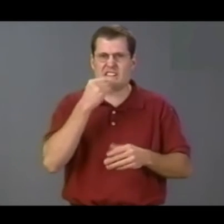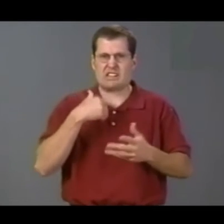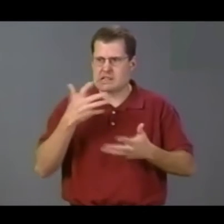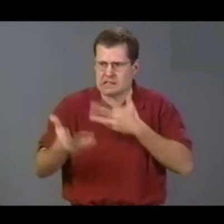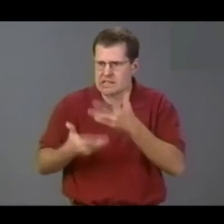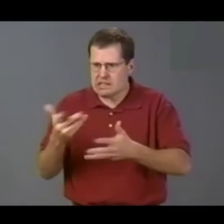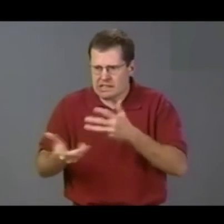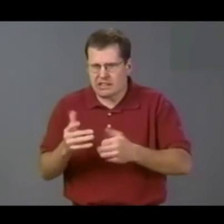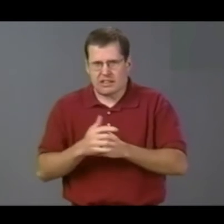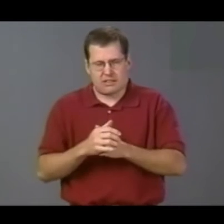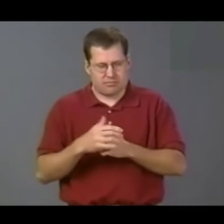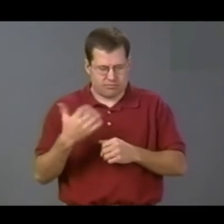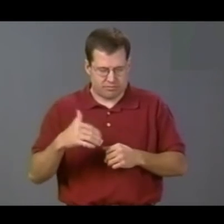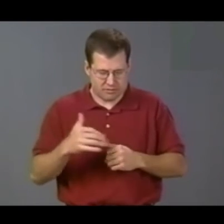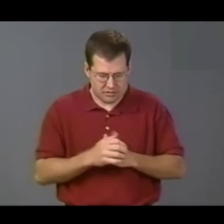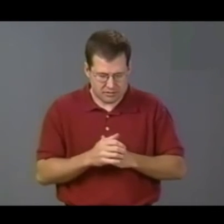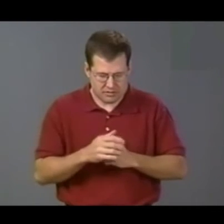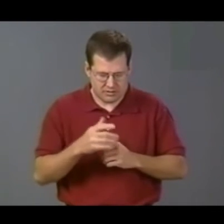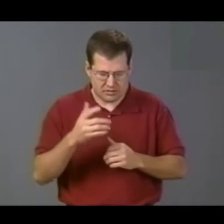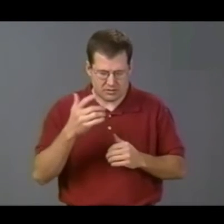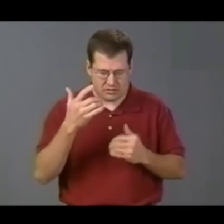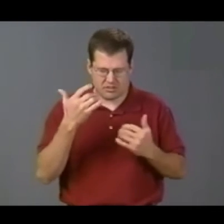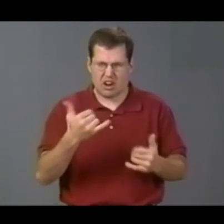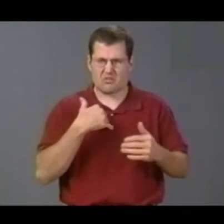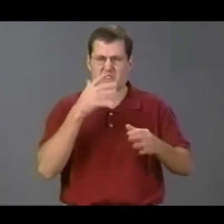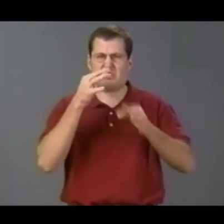have a 1.5-year-old son.